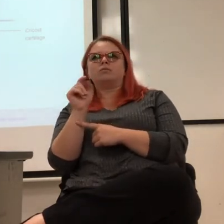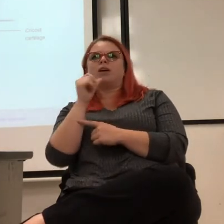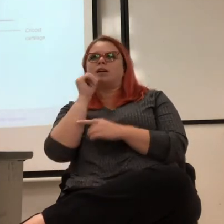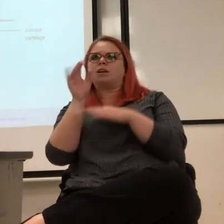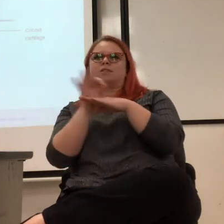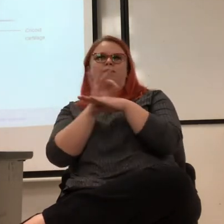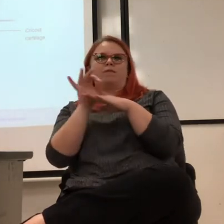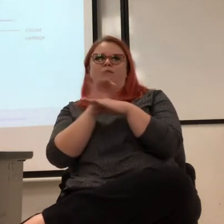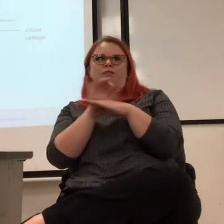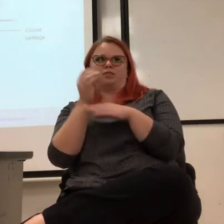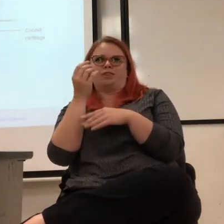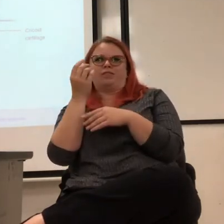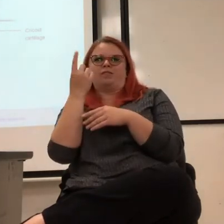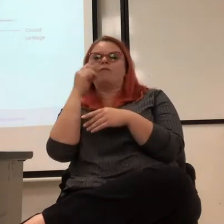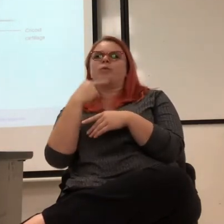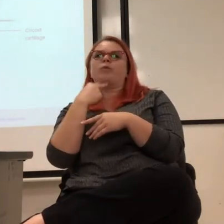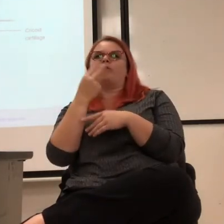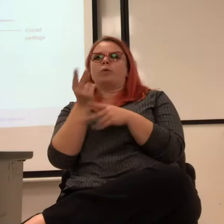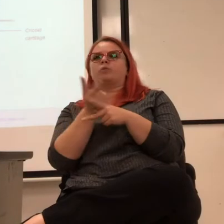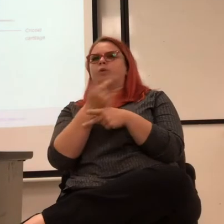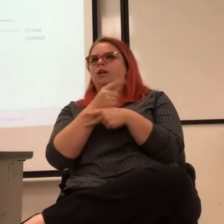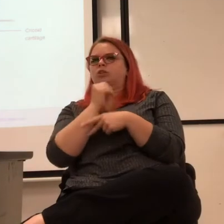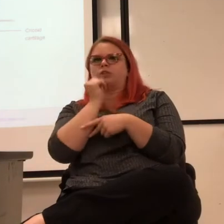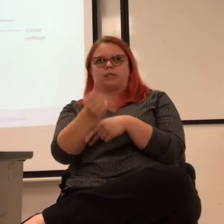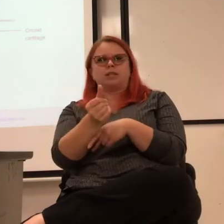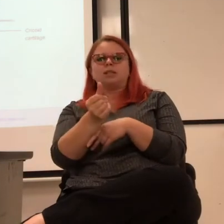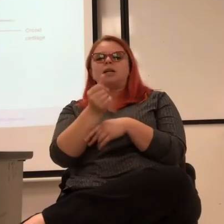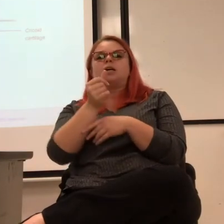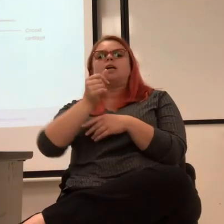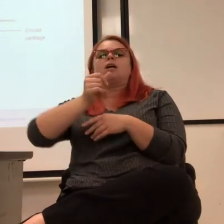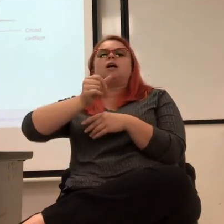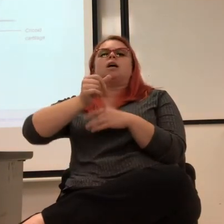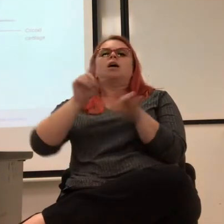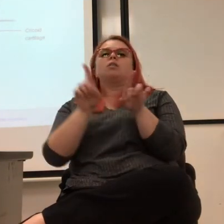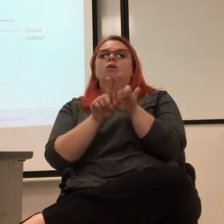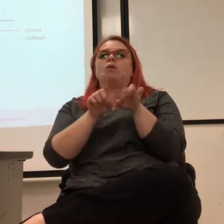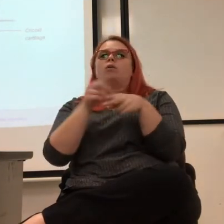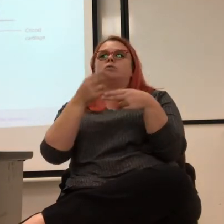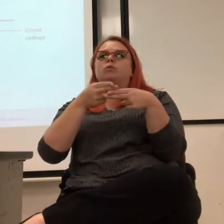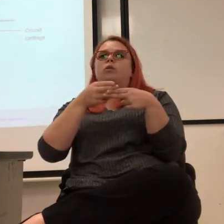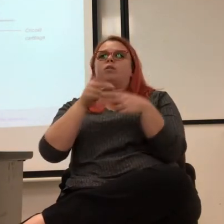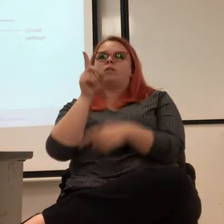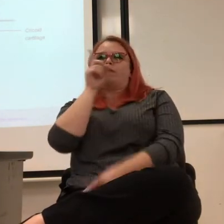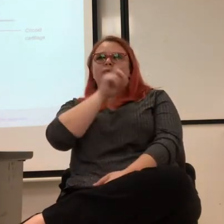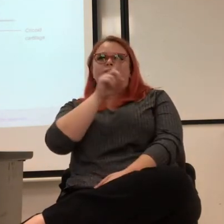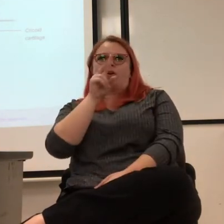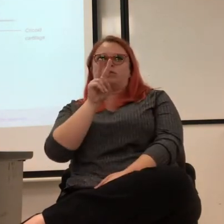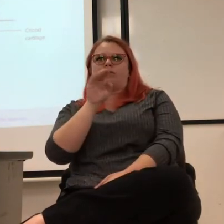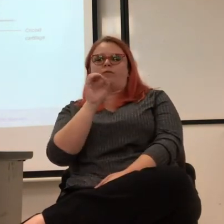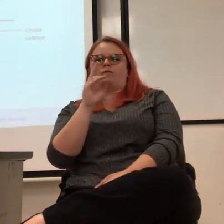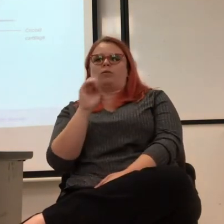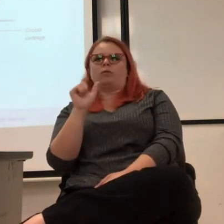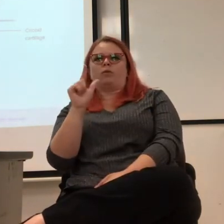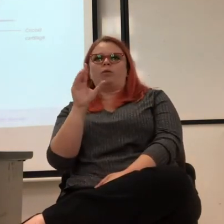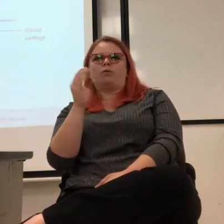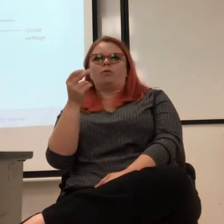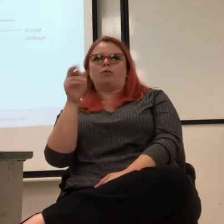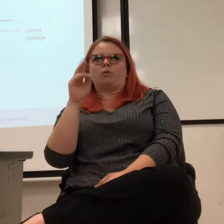does not function in voice production. Okay, so it's also called the false vocal cord for that reason.